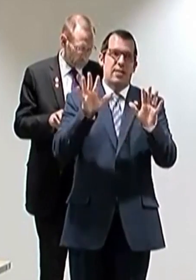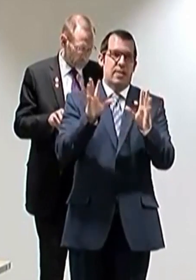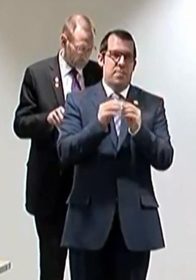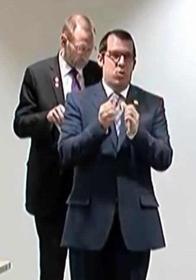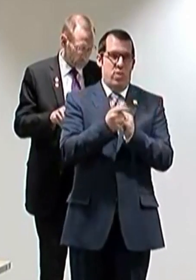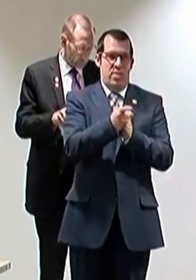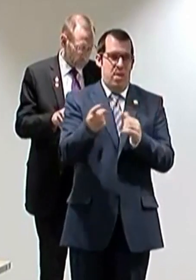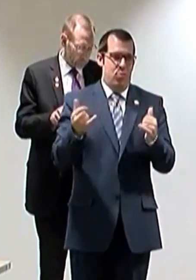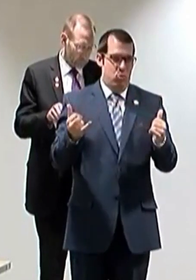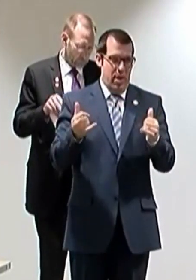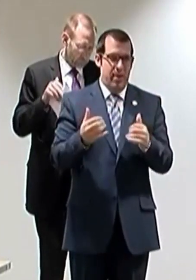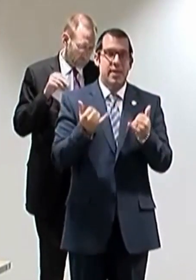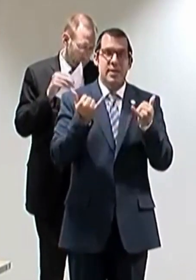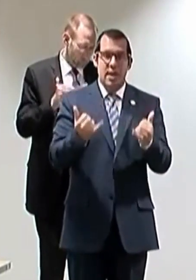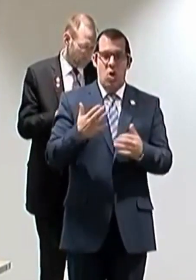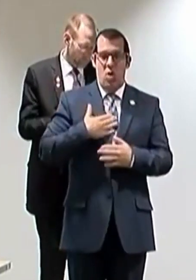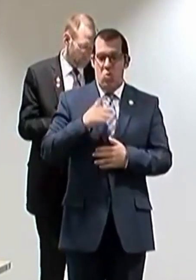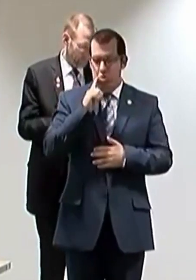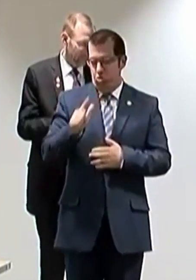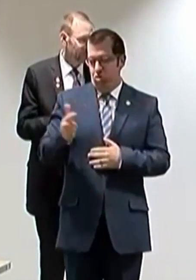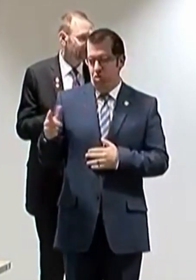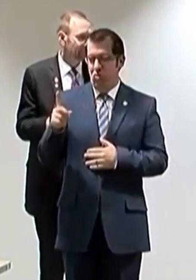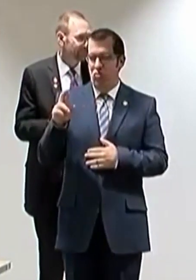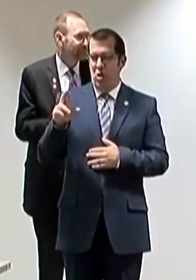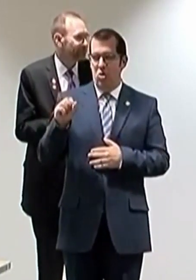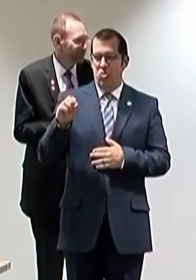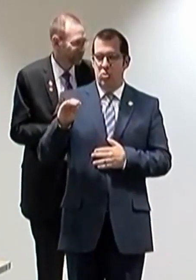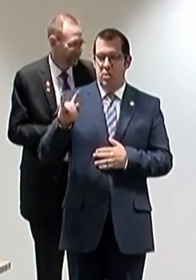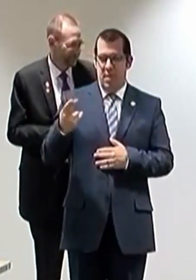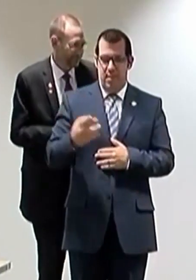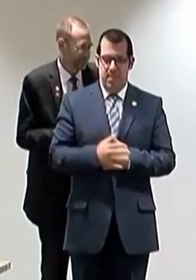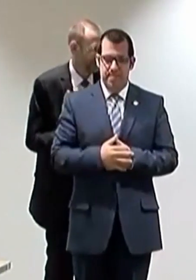them today. With that, let me turn it over to Dr. Smith.